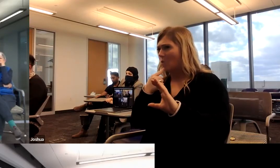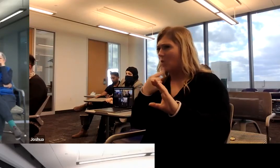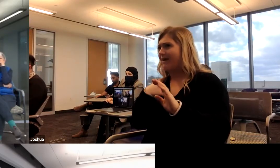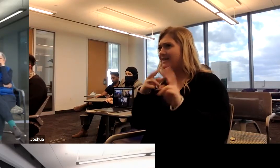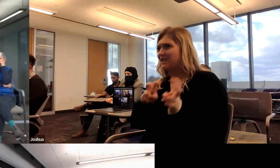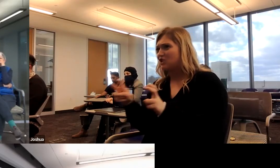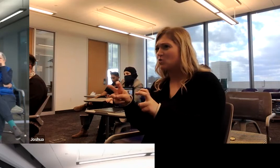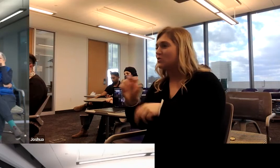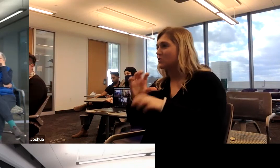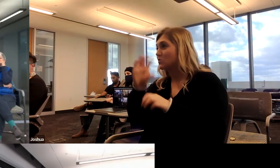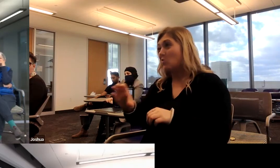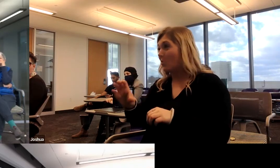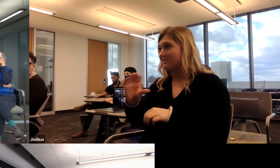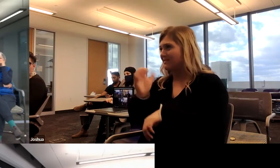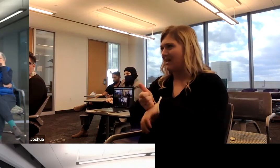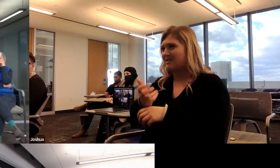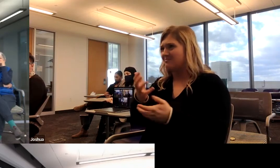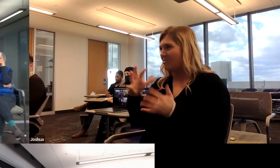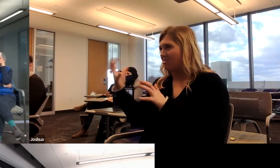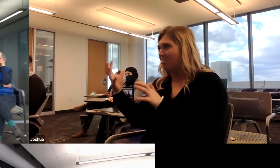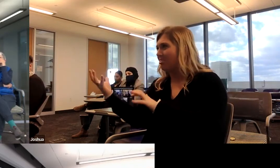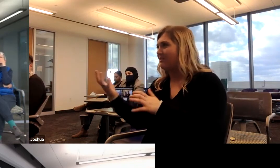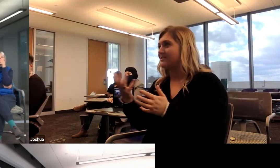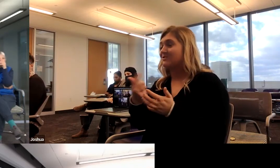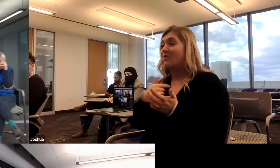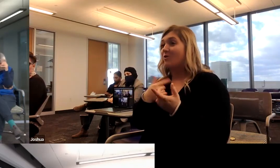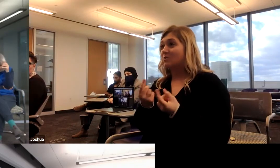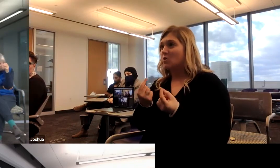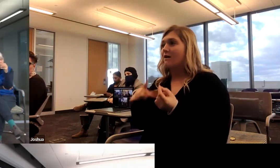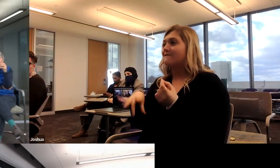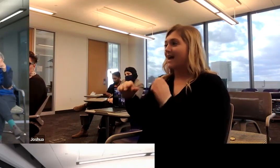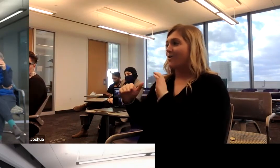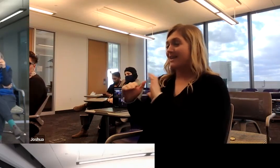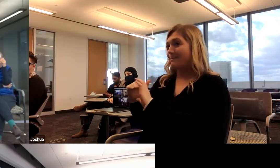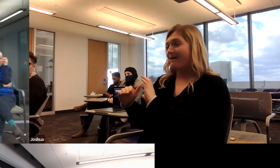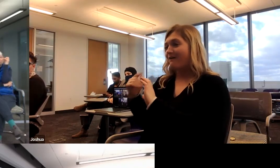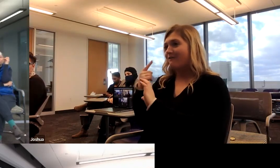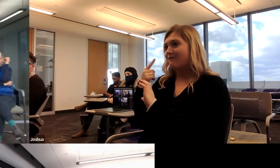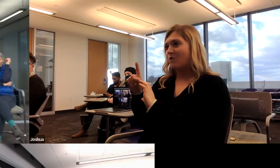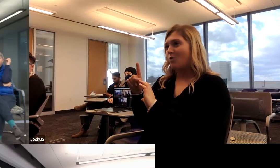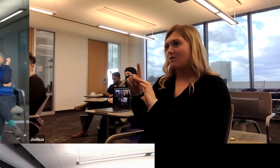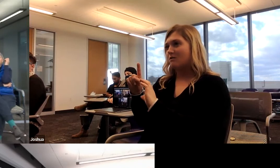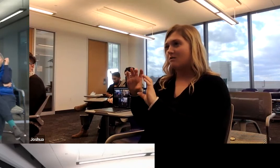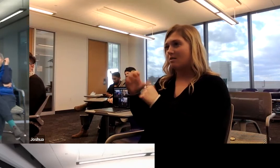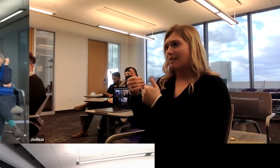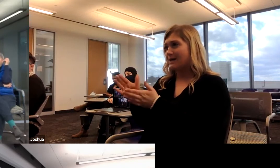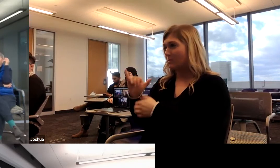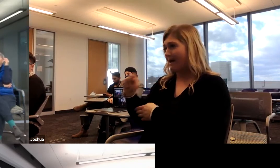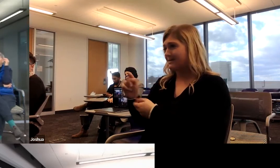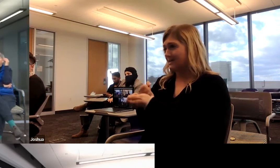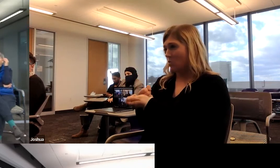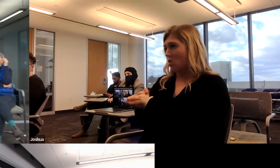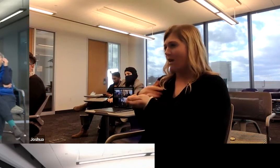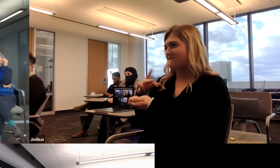issues getting the Zoom set up. So I found the email for classroom IT